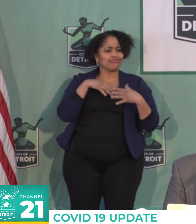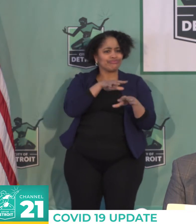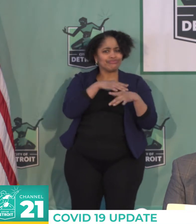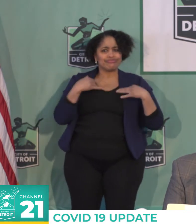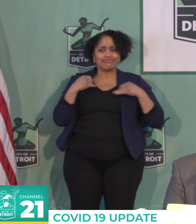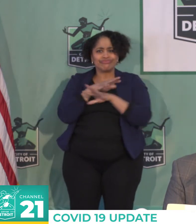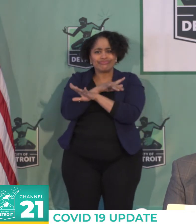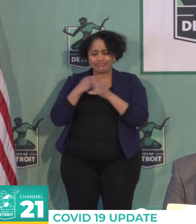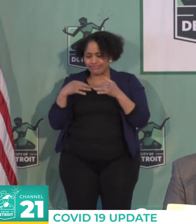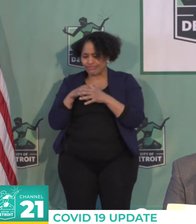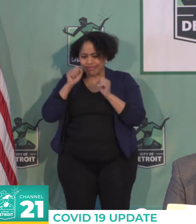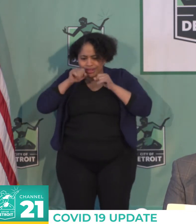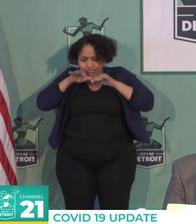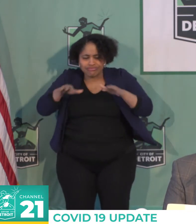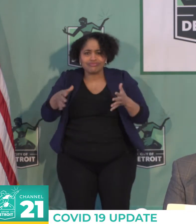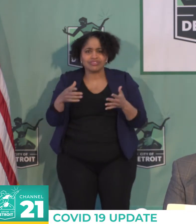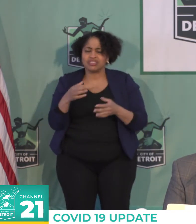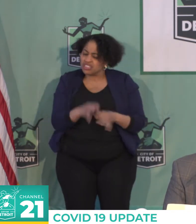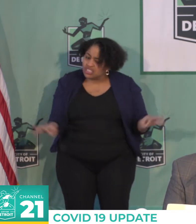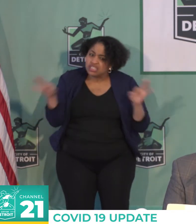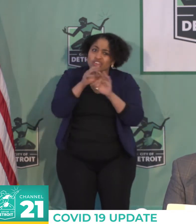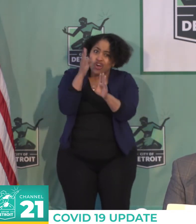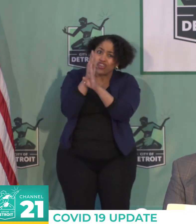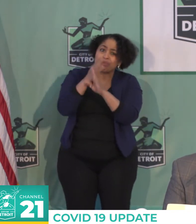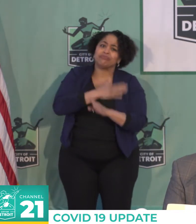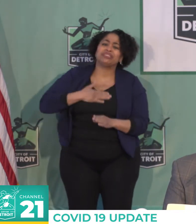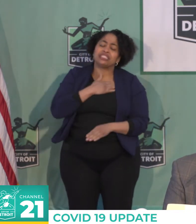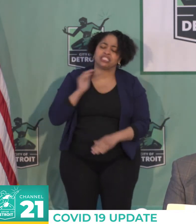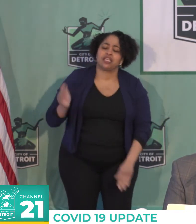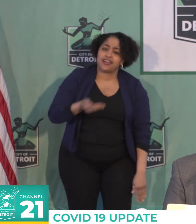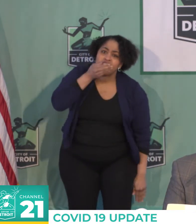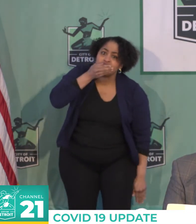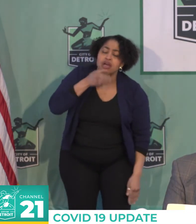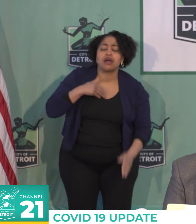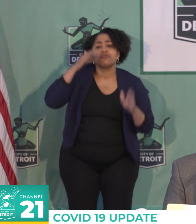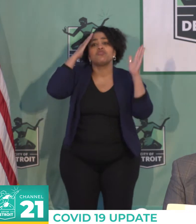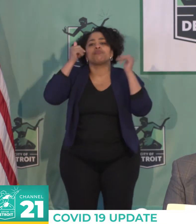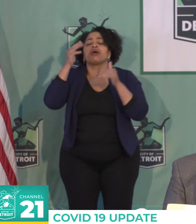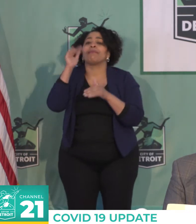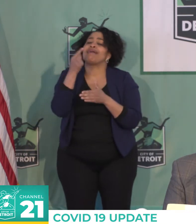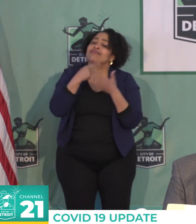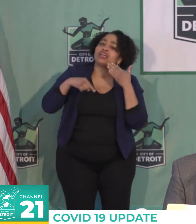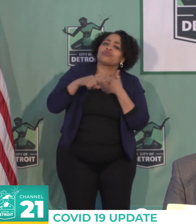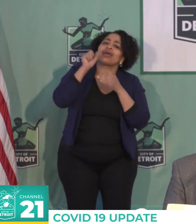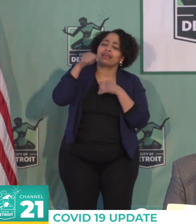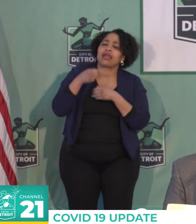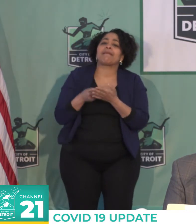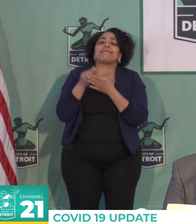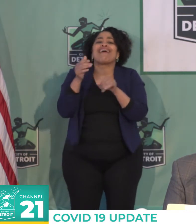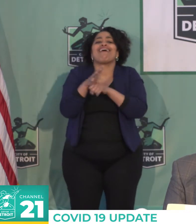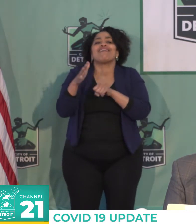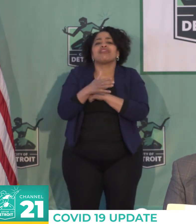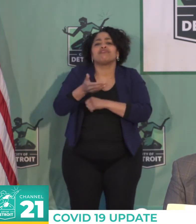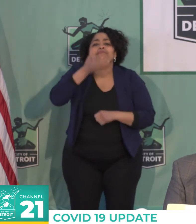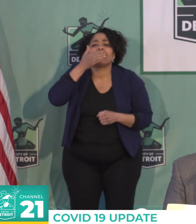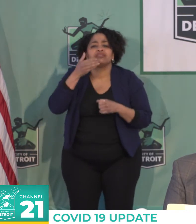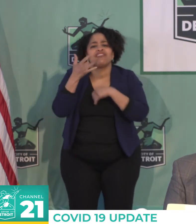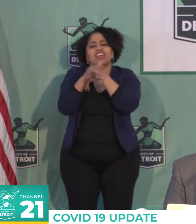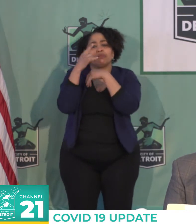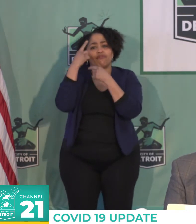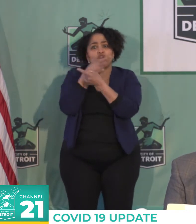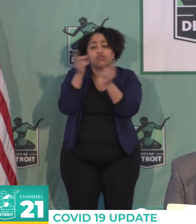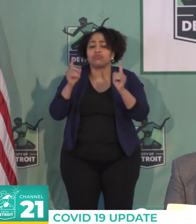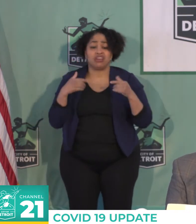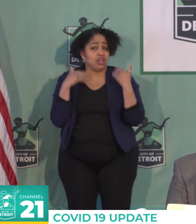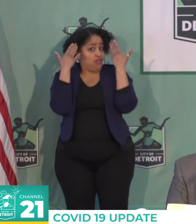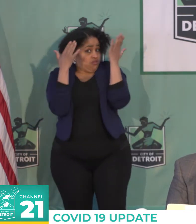bus, to have your mouth covered. And I'm hoping by the next week we can buy enough surgical masks to have them available. I don't